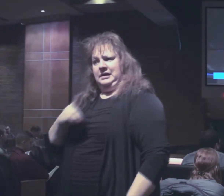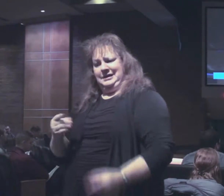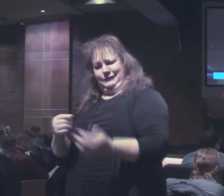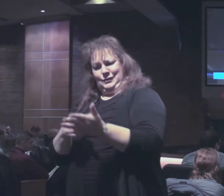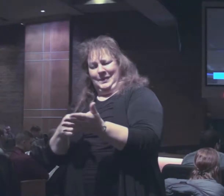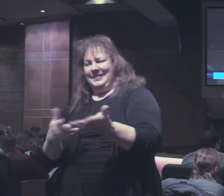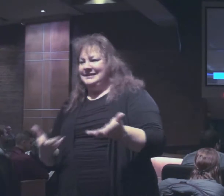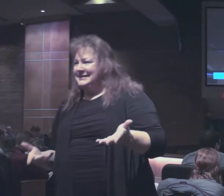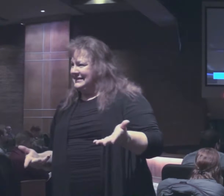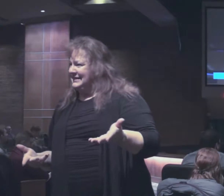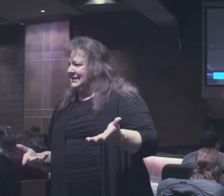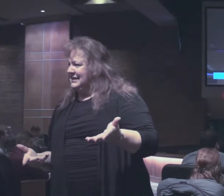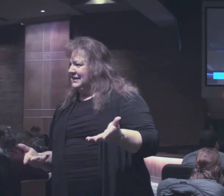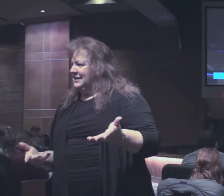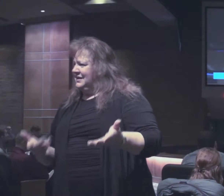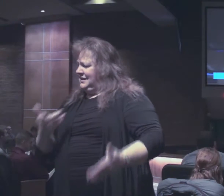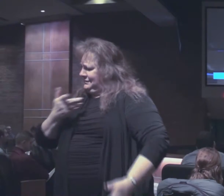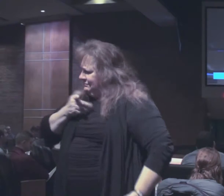He's coming